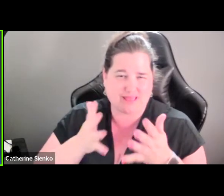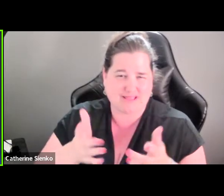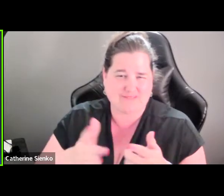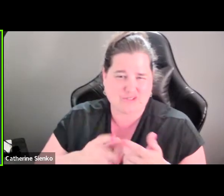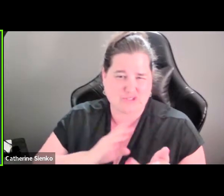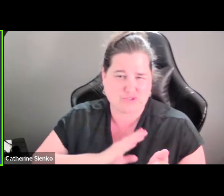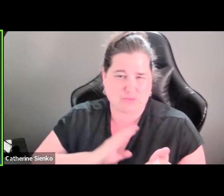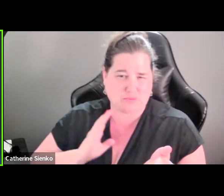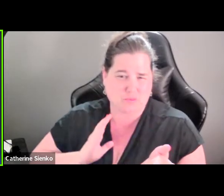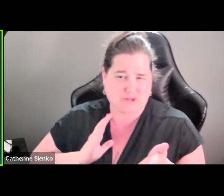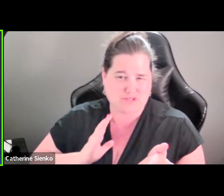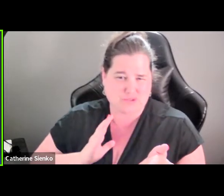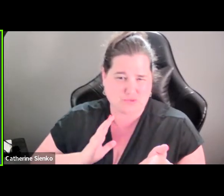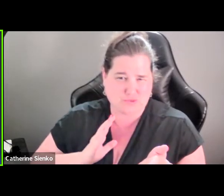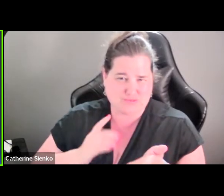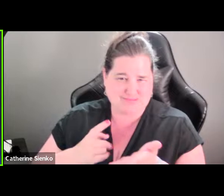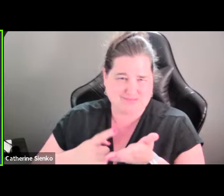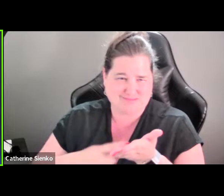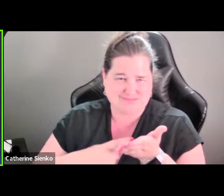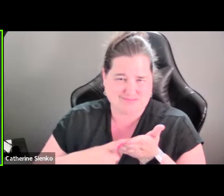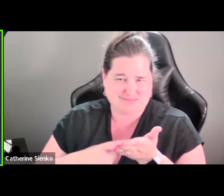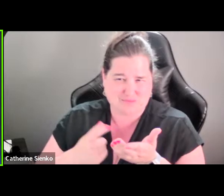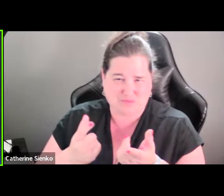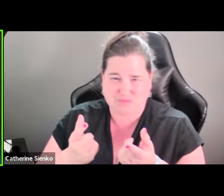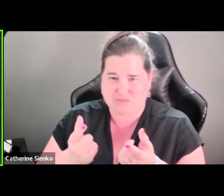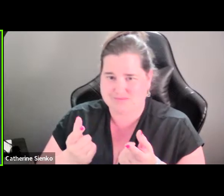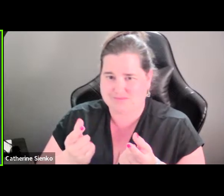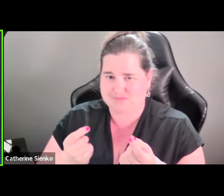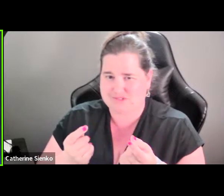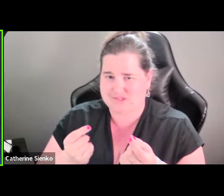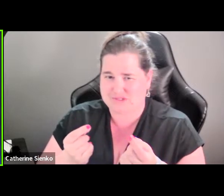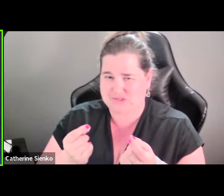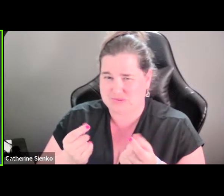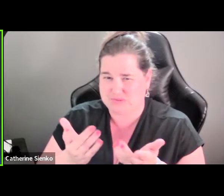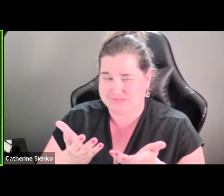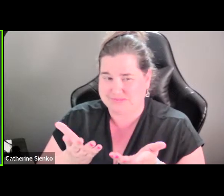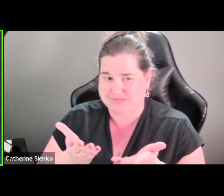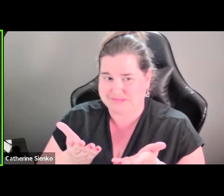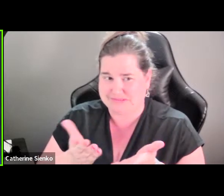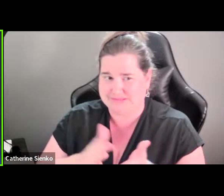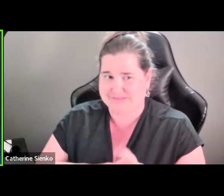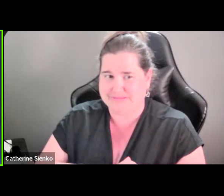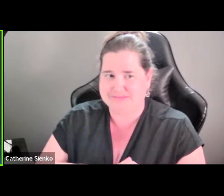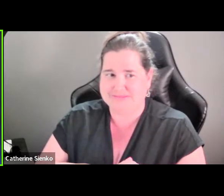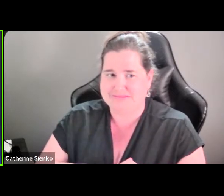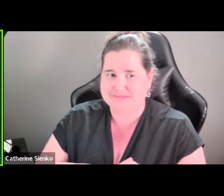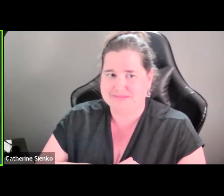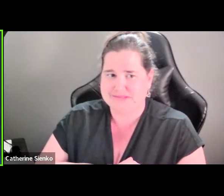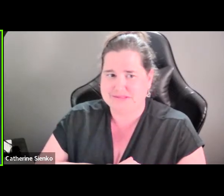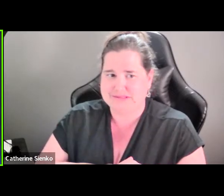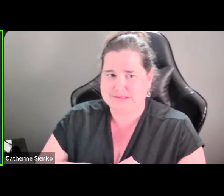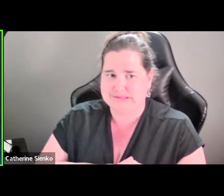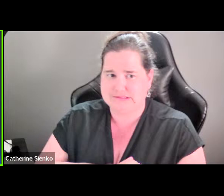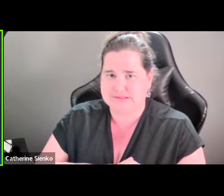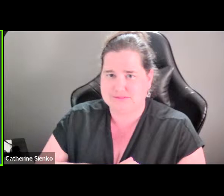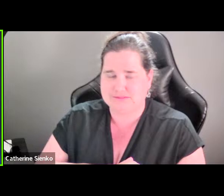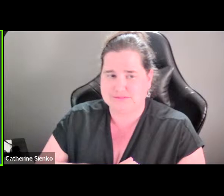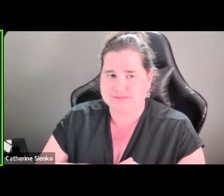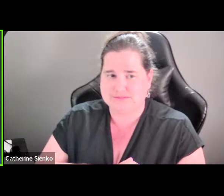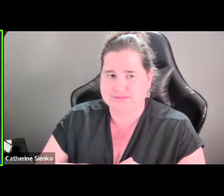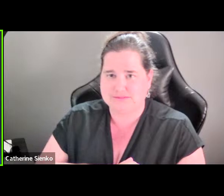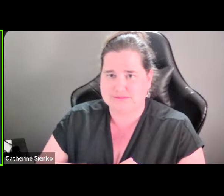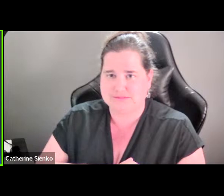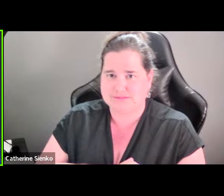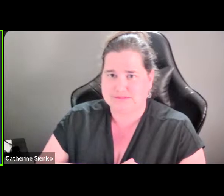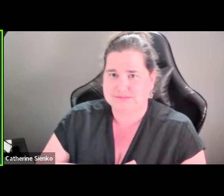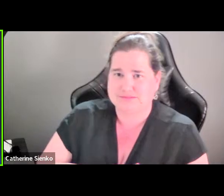Since this is an action item, I'm going to leave this to the board to make a decision on what we should